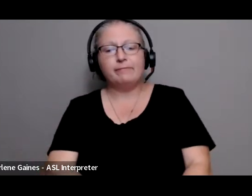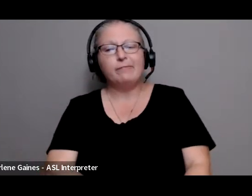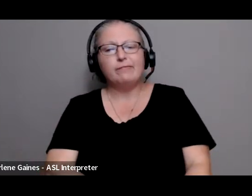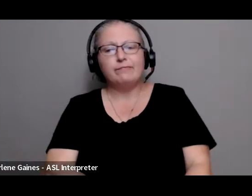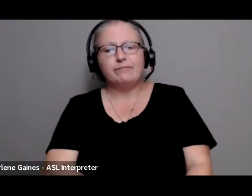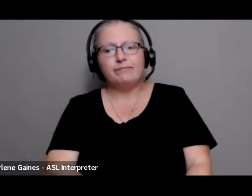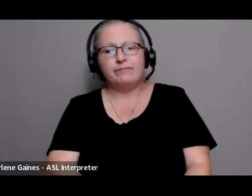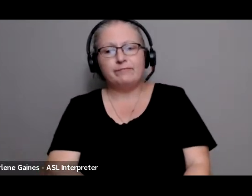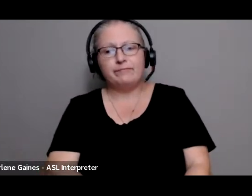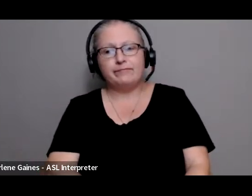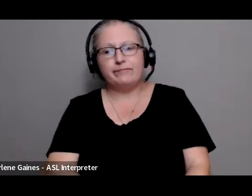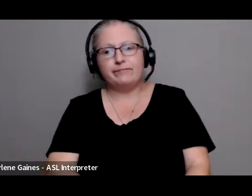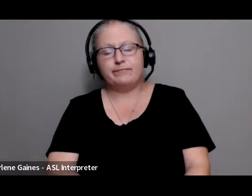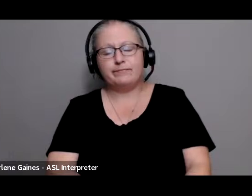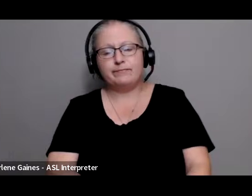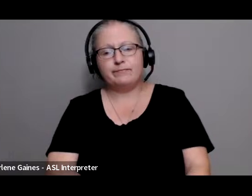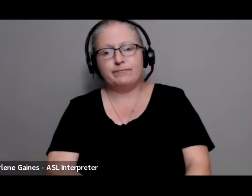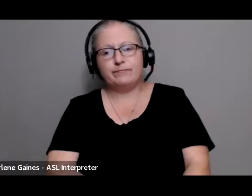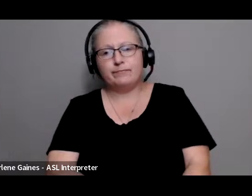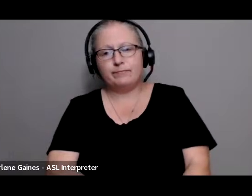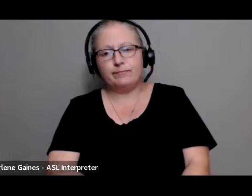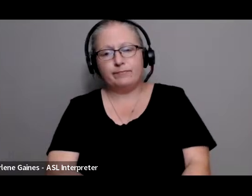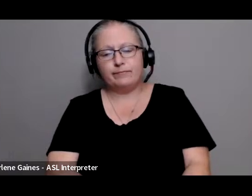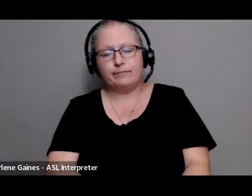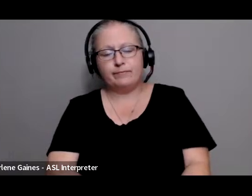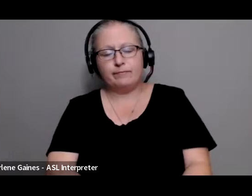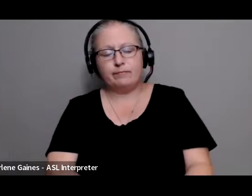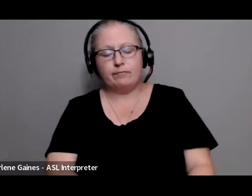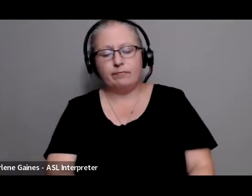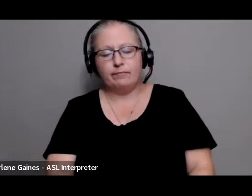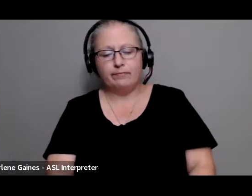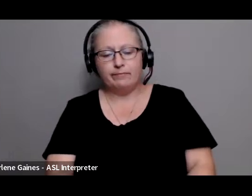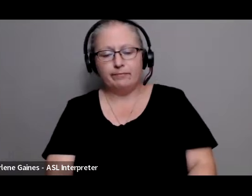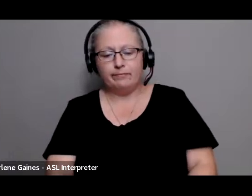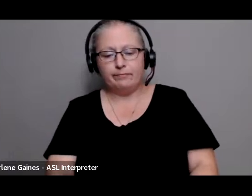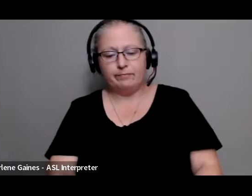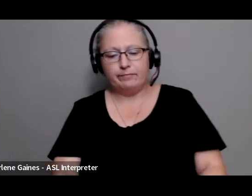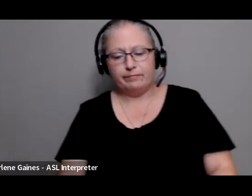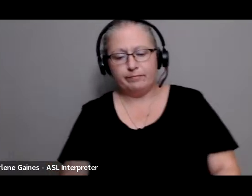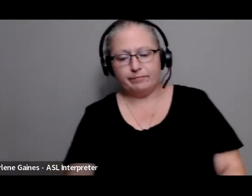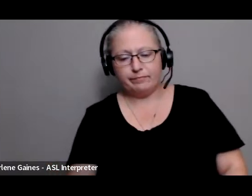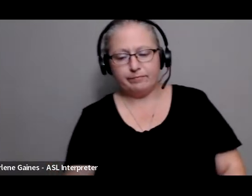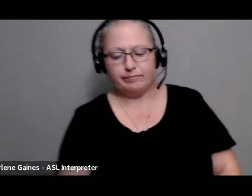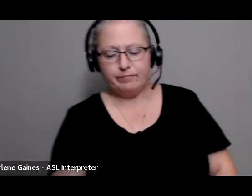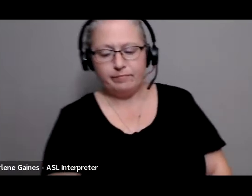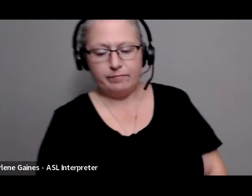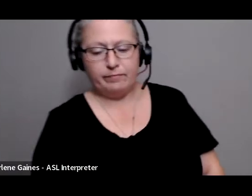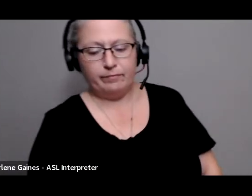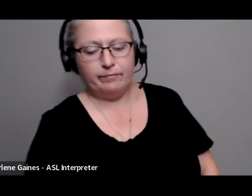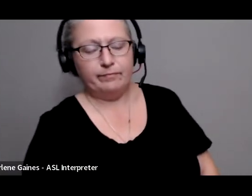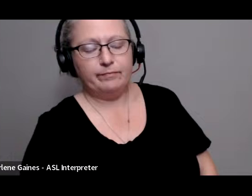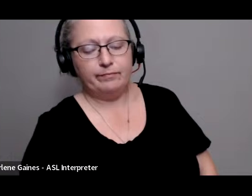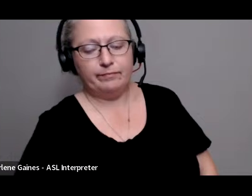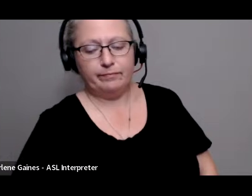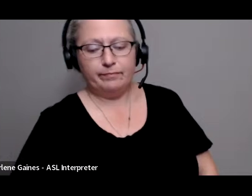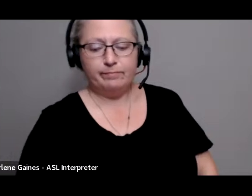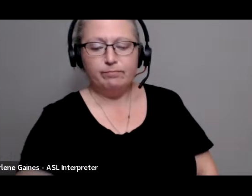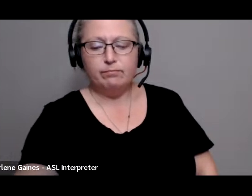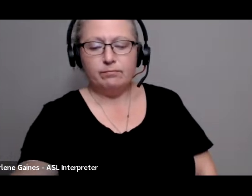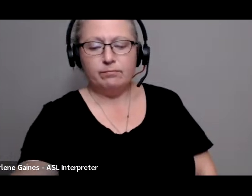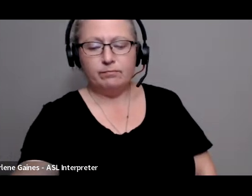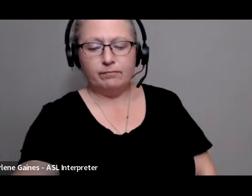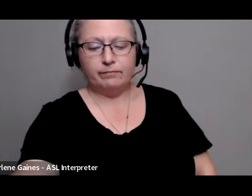esta reunión cuenta con interpretación simultánea al español. Si necesita interpretación en español y está